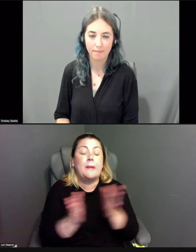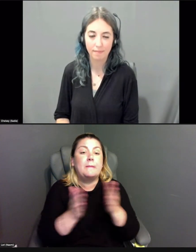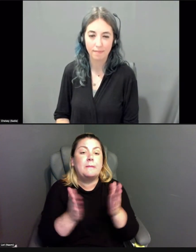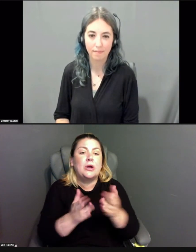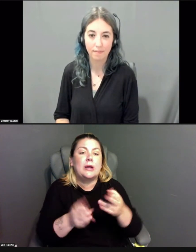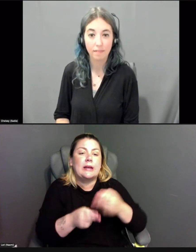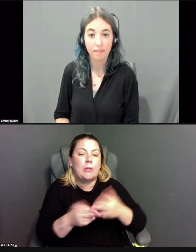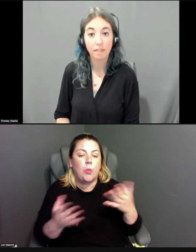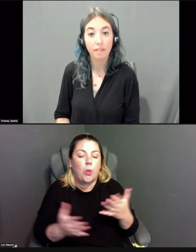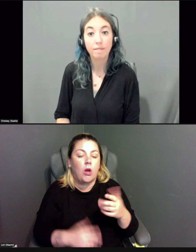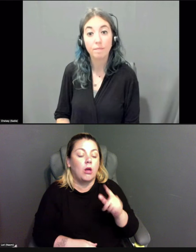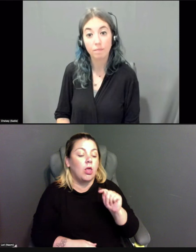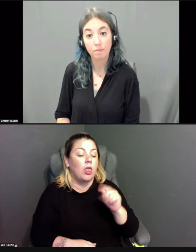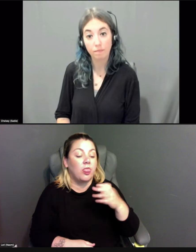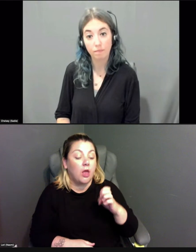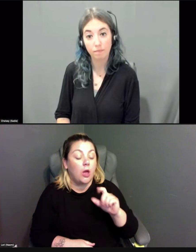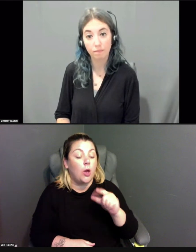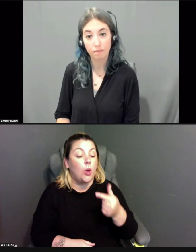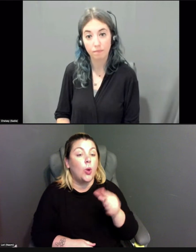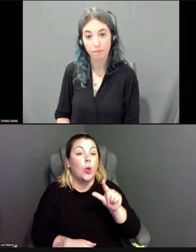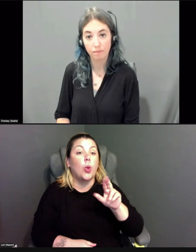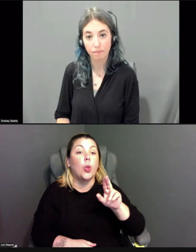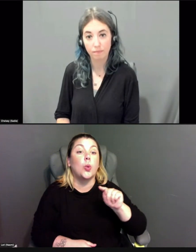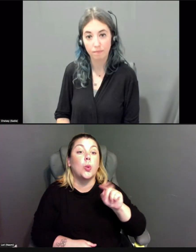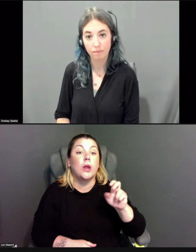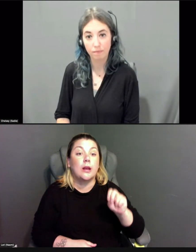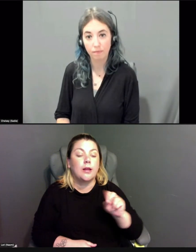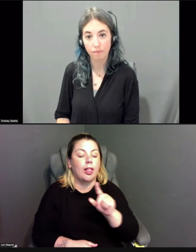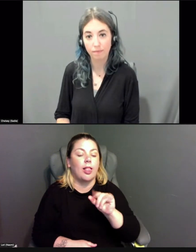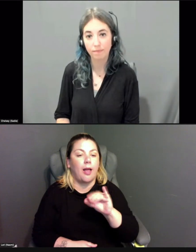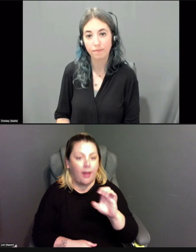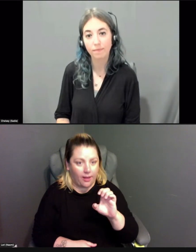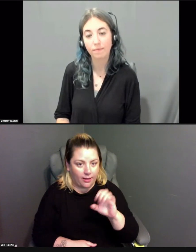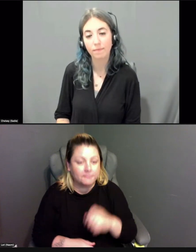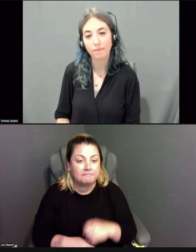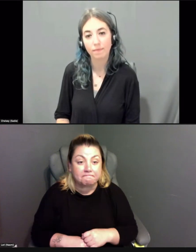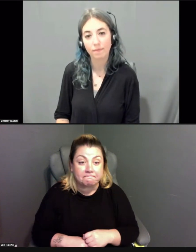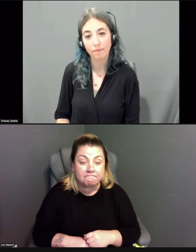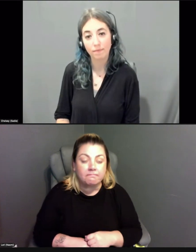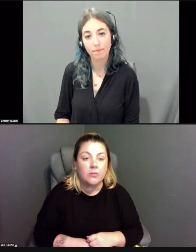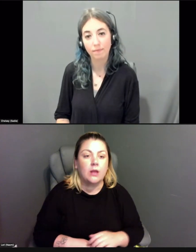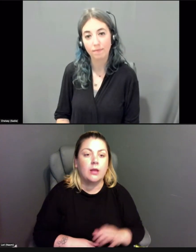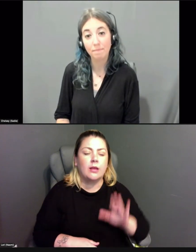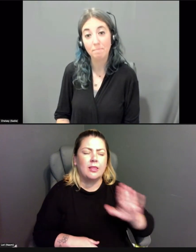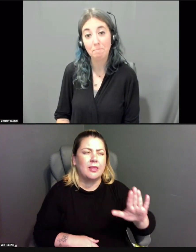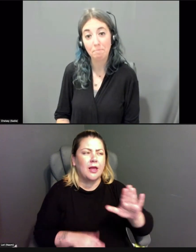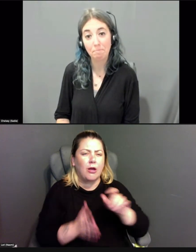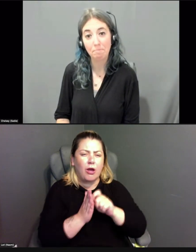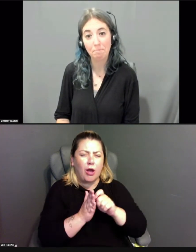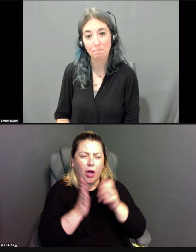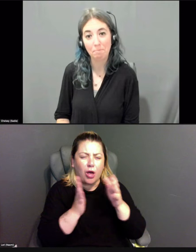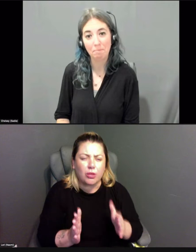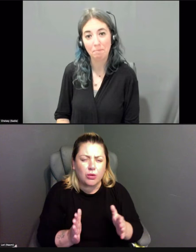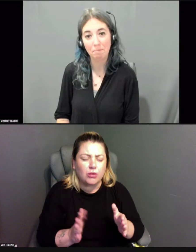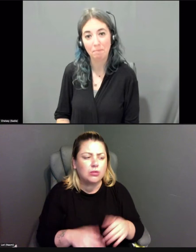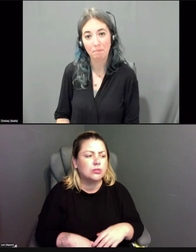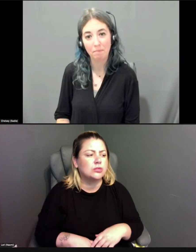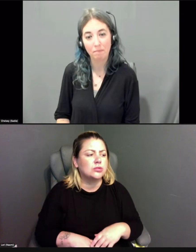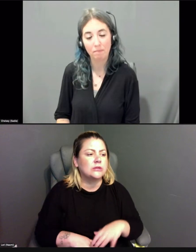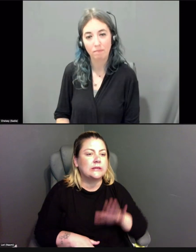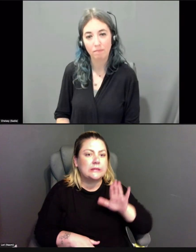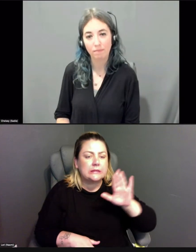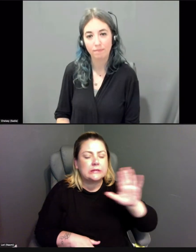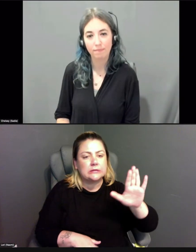written by a man who sort of his whole thing is exploring